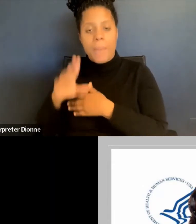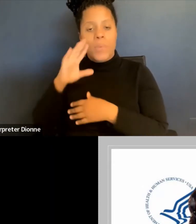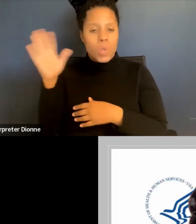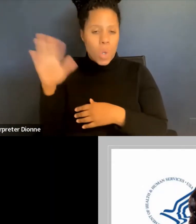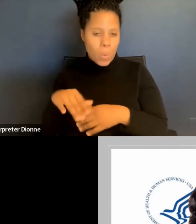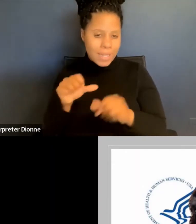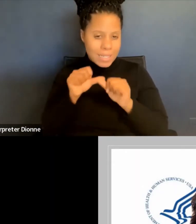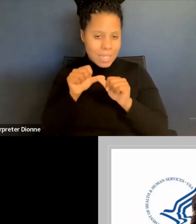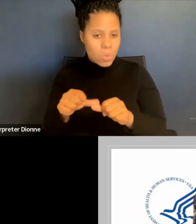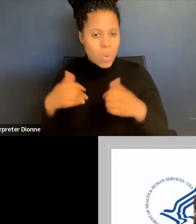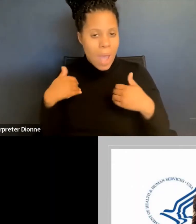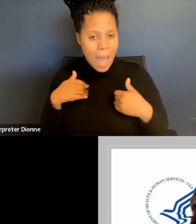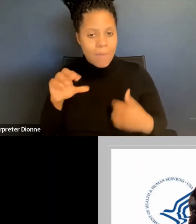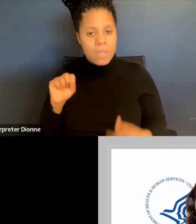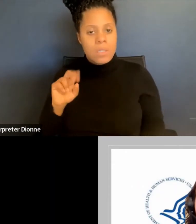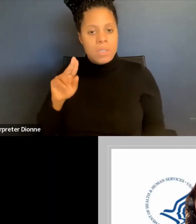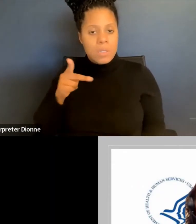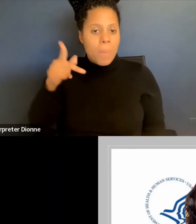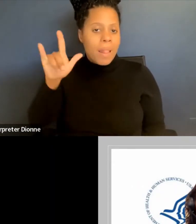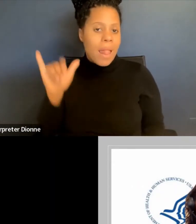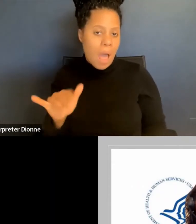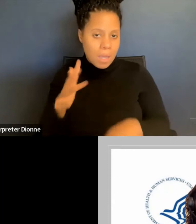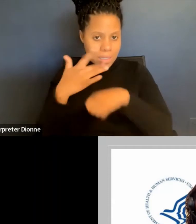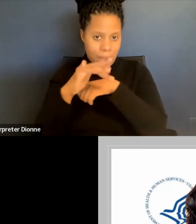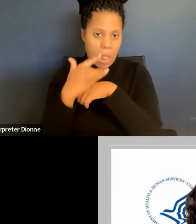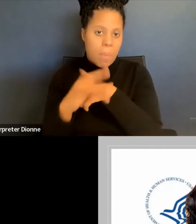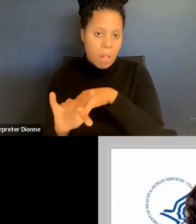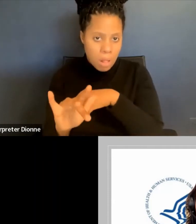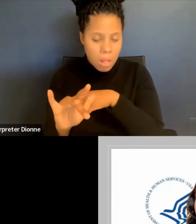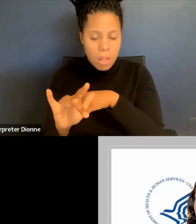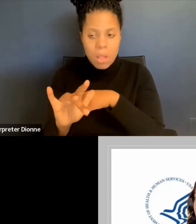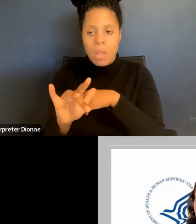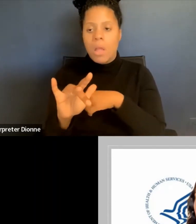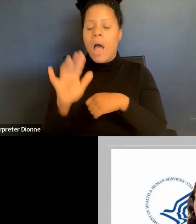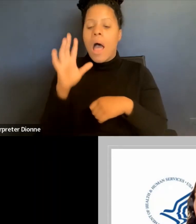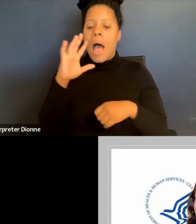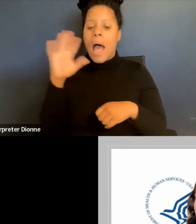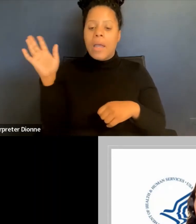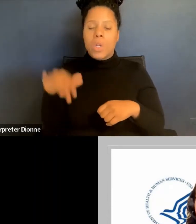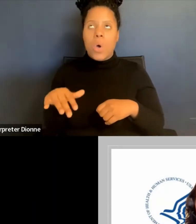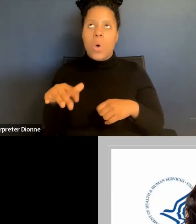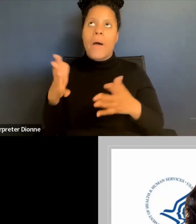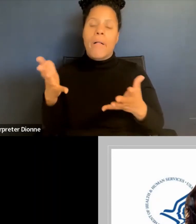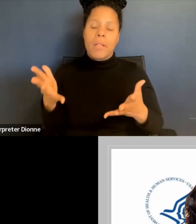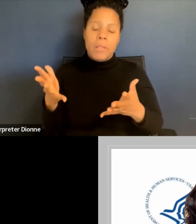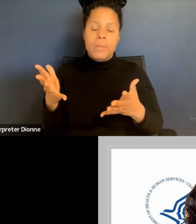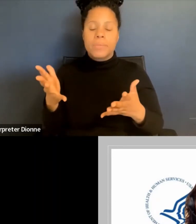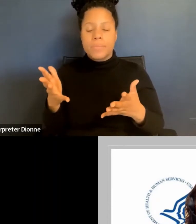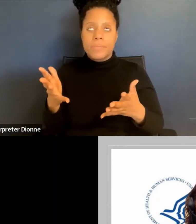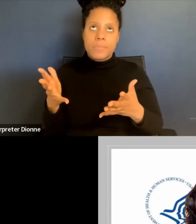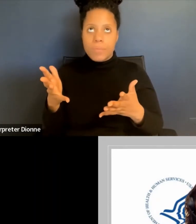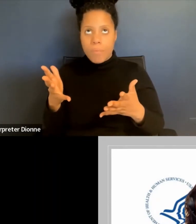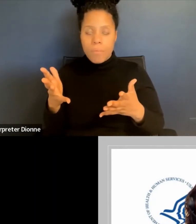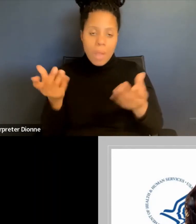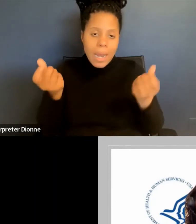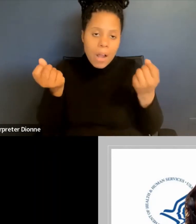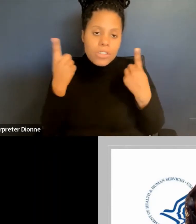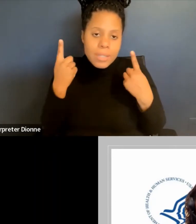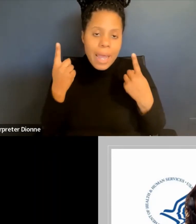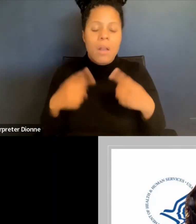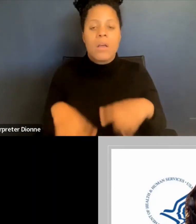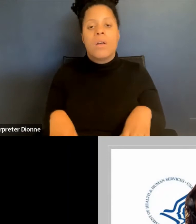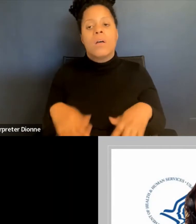supplies available. So I know there's understandably so, some confusion between some of the